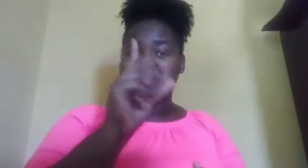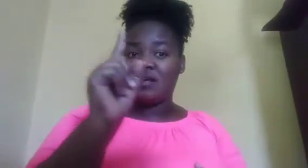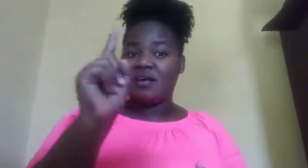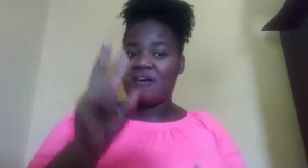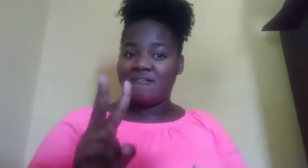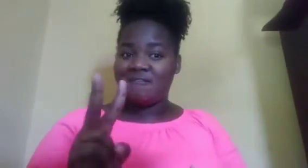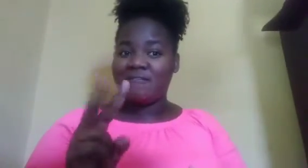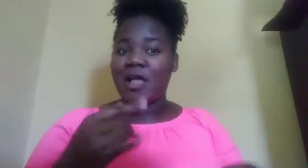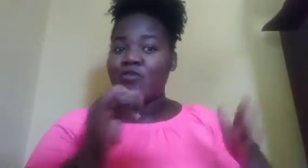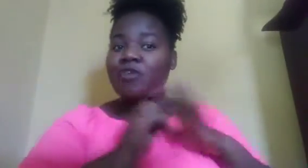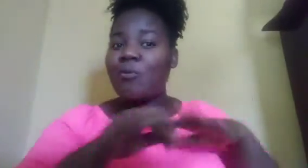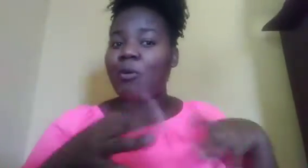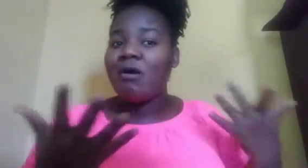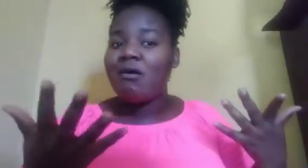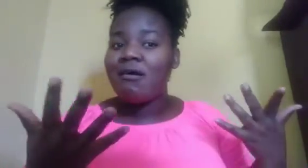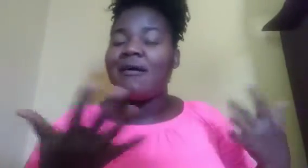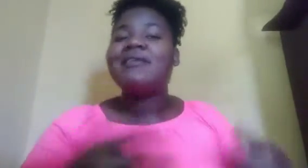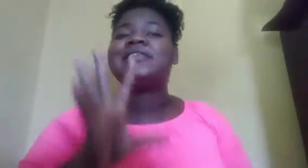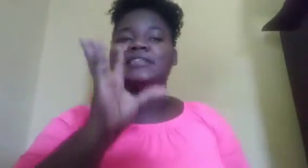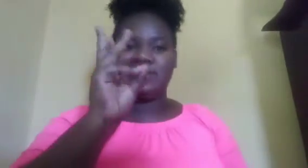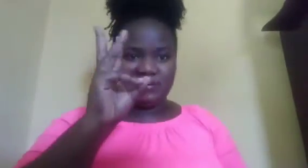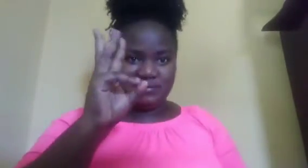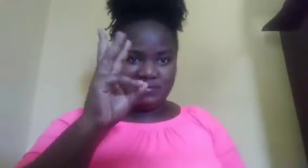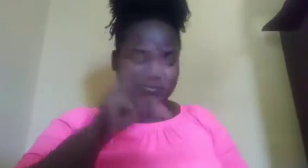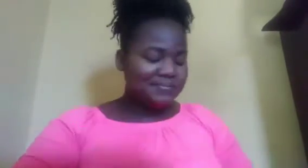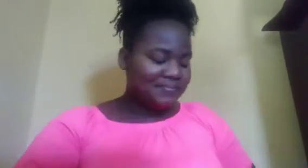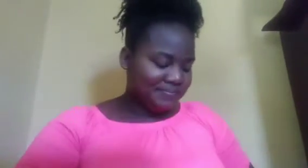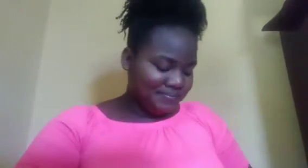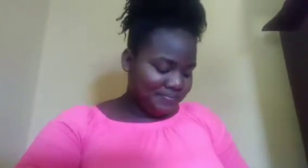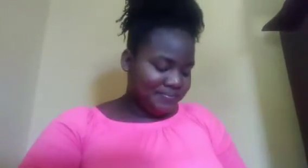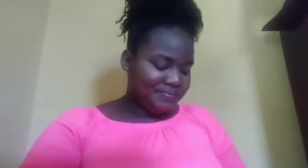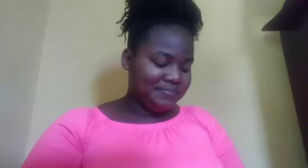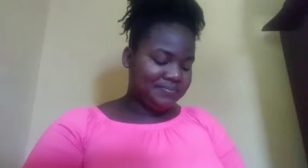So that number is 6.5. What are we going to write? 6.